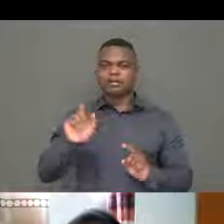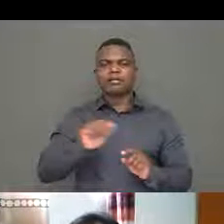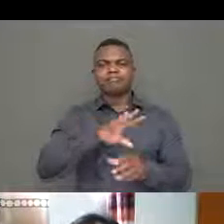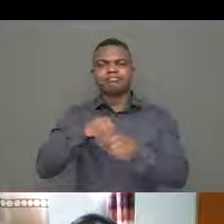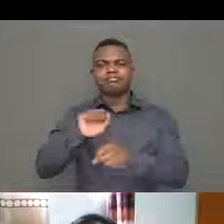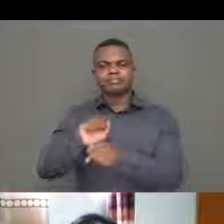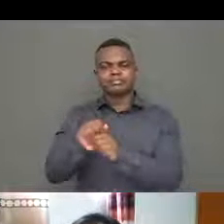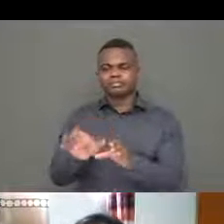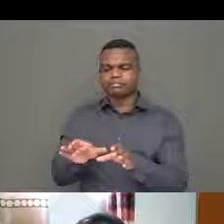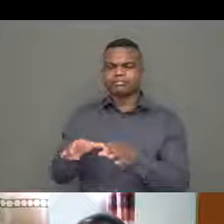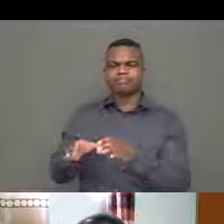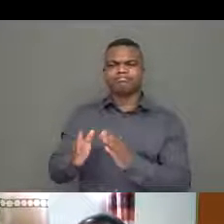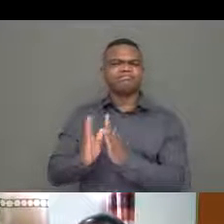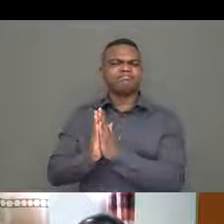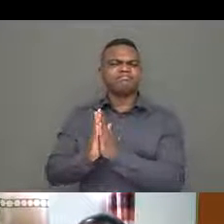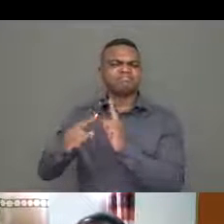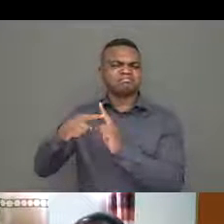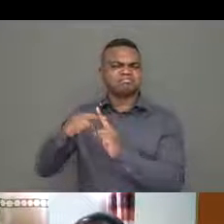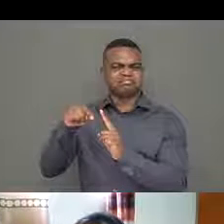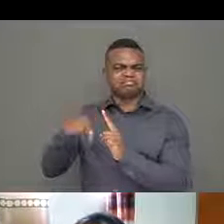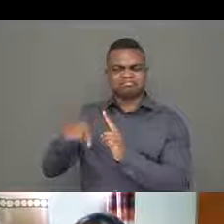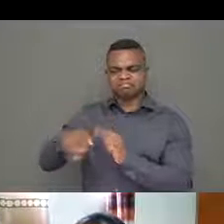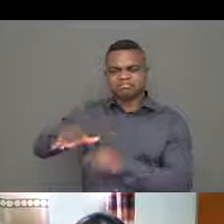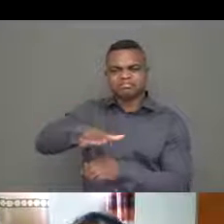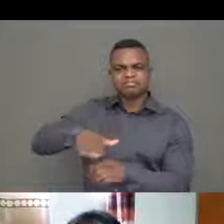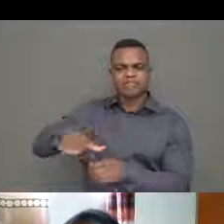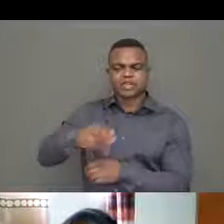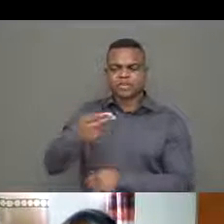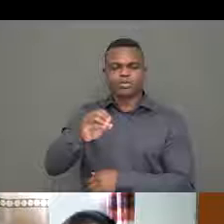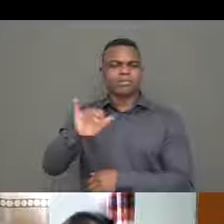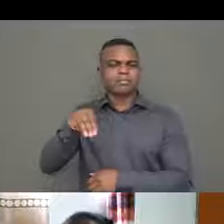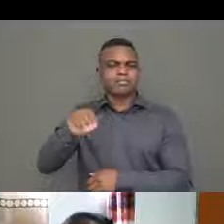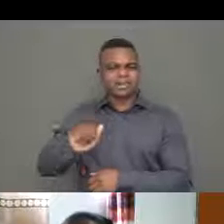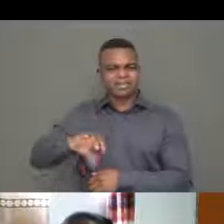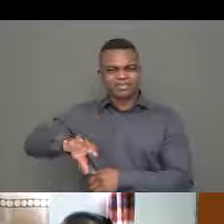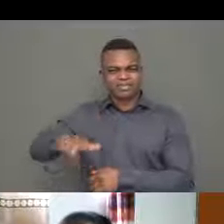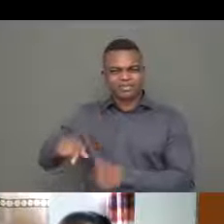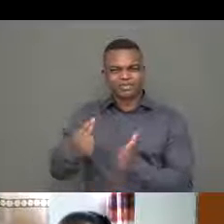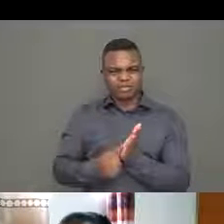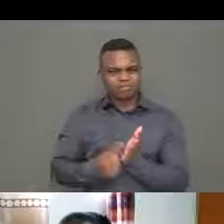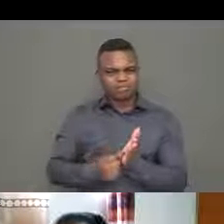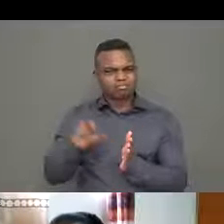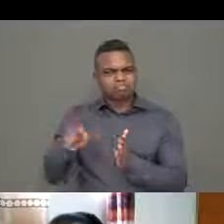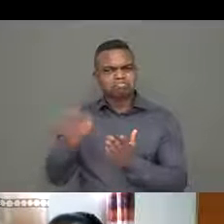access and advocacy, to improve advocacy and access to human rights and